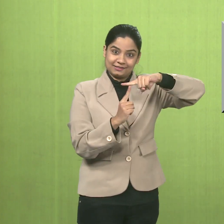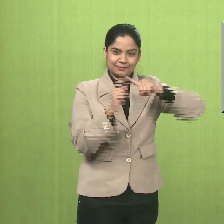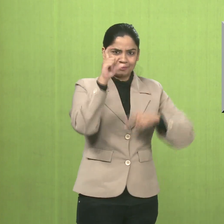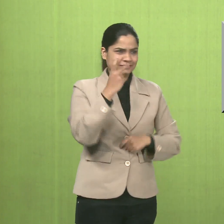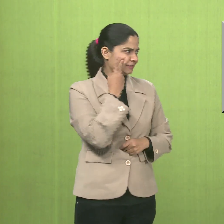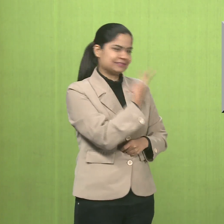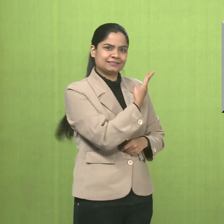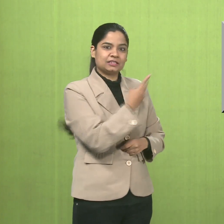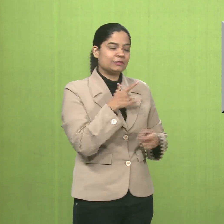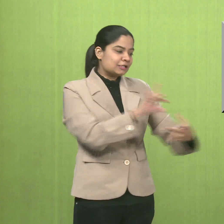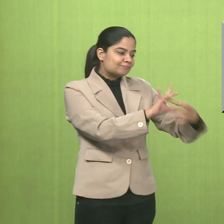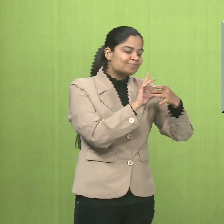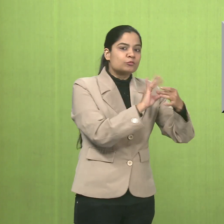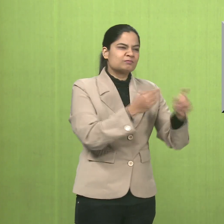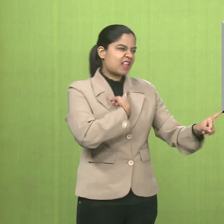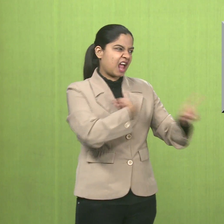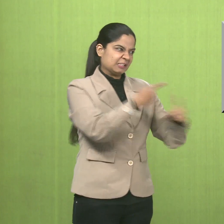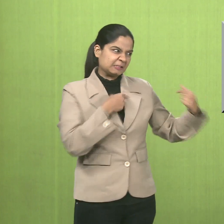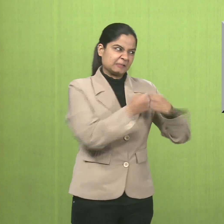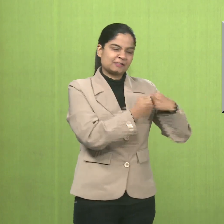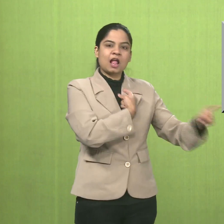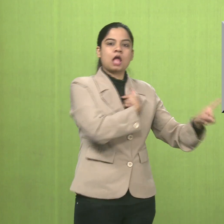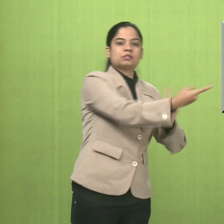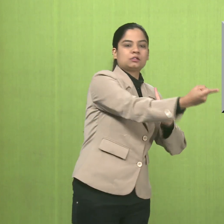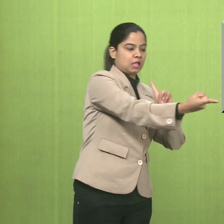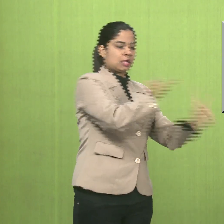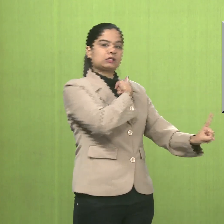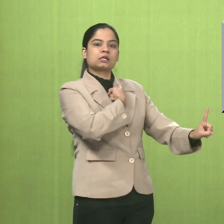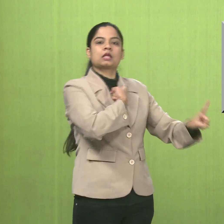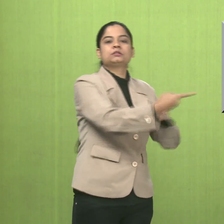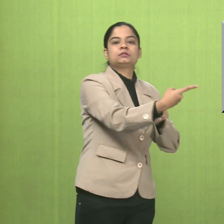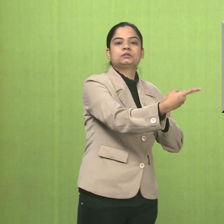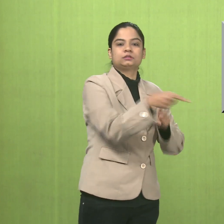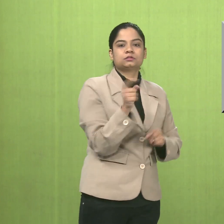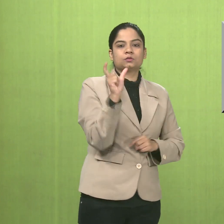Against, to fight against, to fight against something.